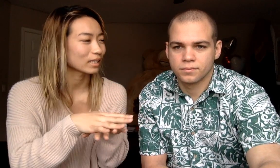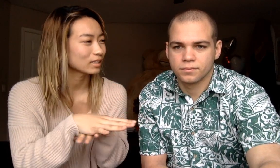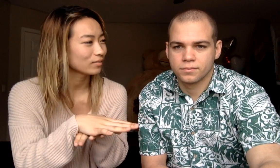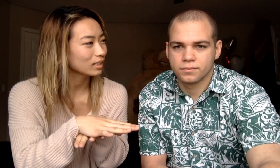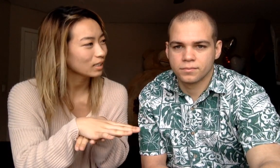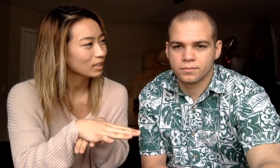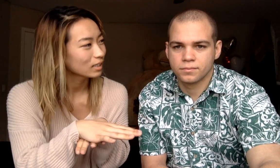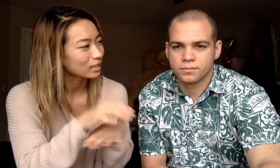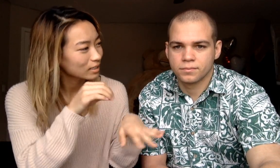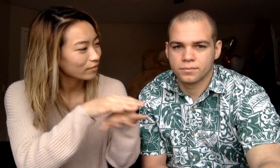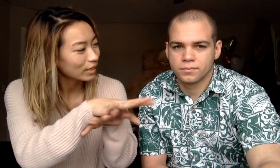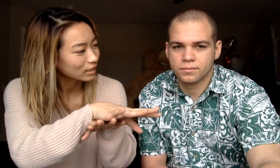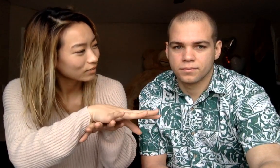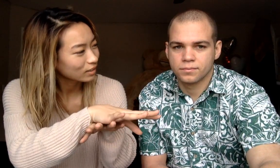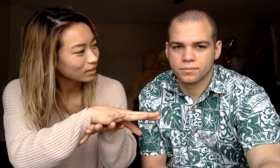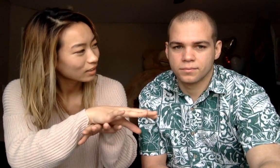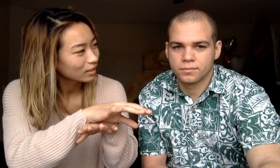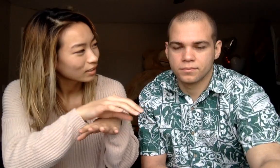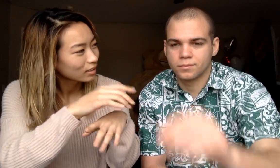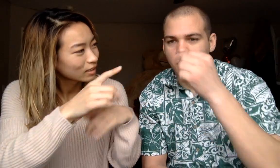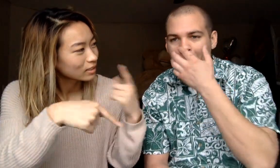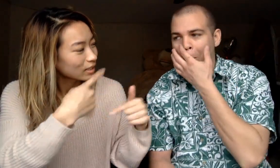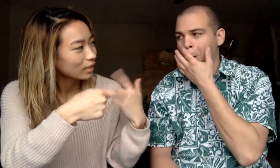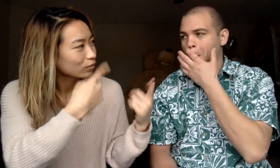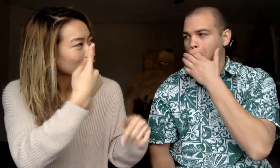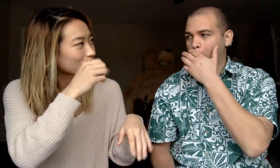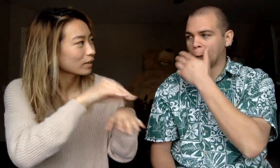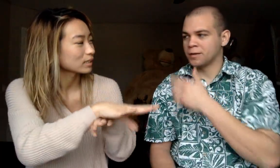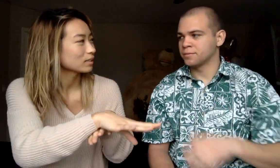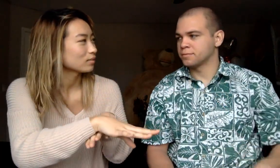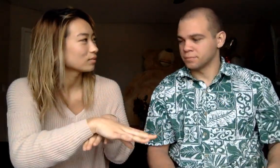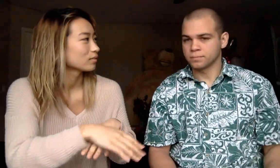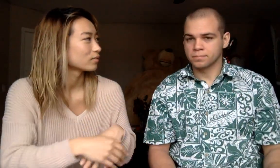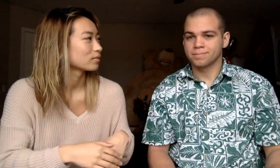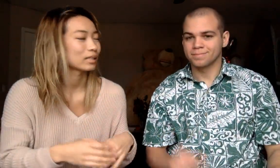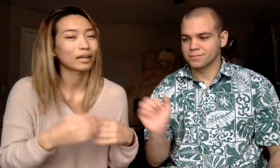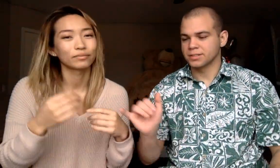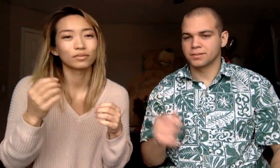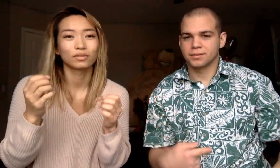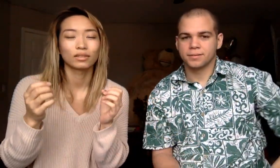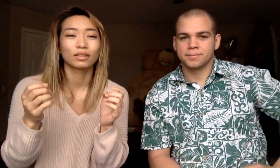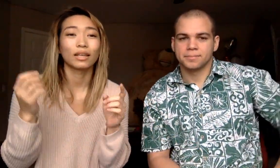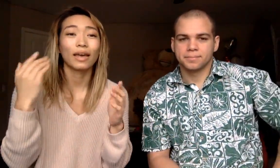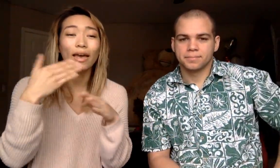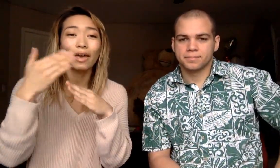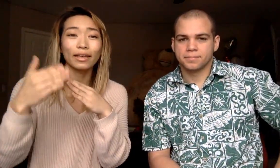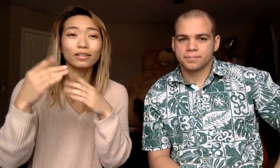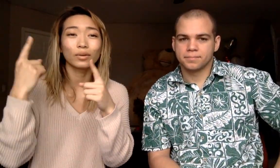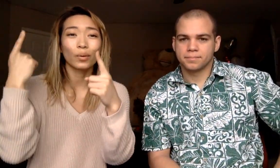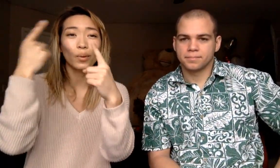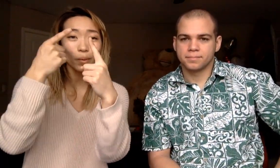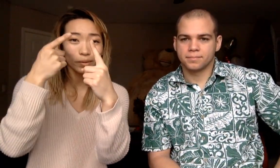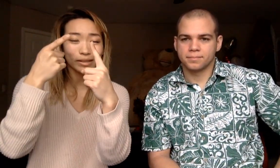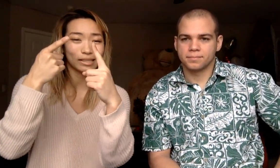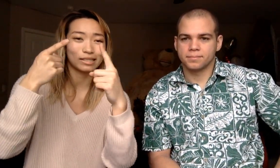effectively. Is it effectively? Sign for effective. Yeah. The end goal is